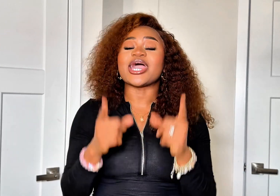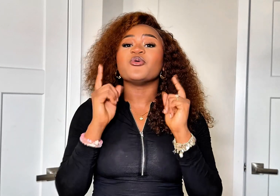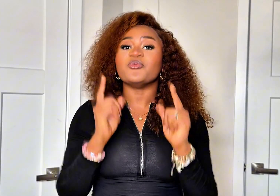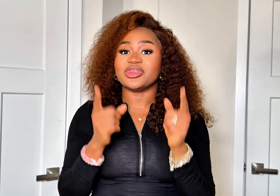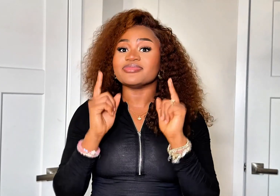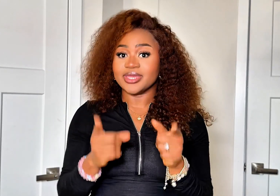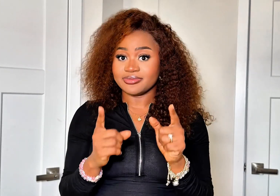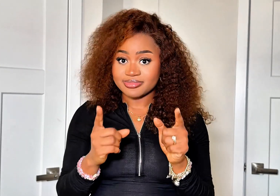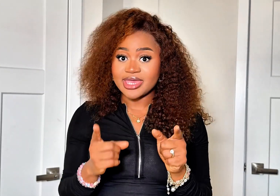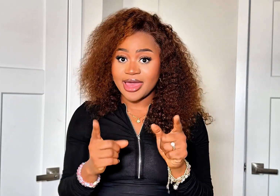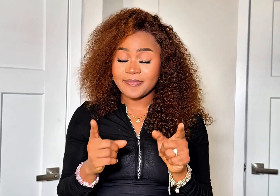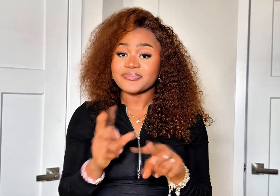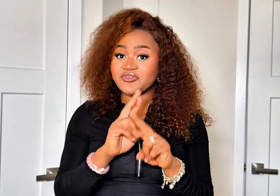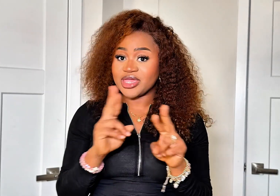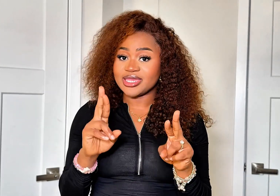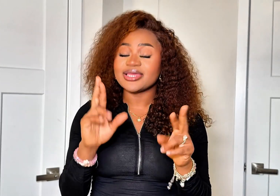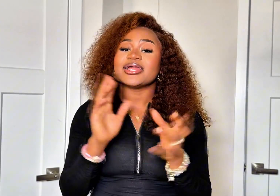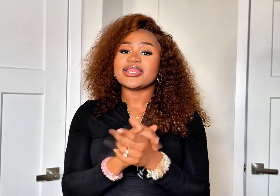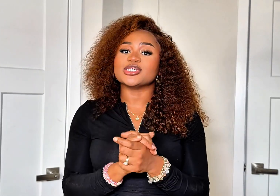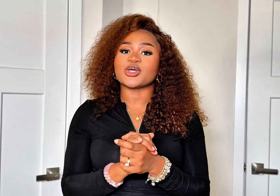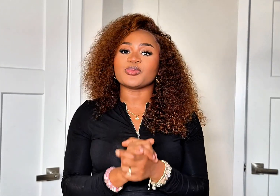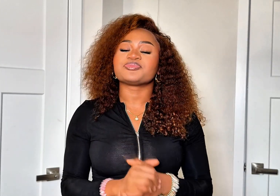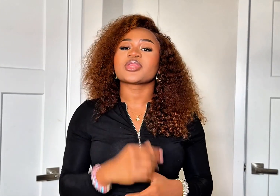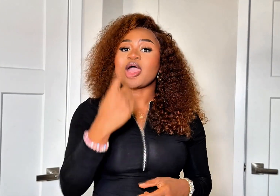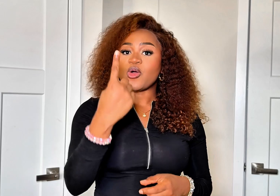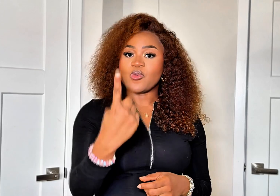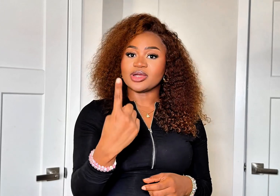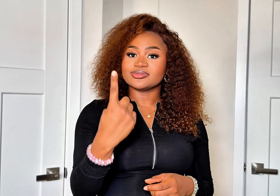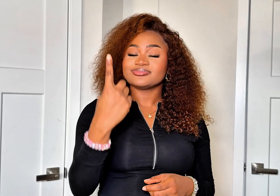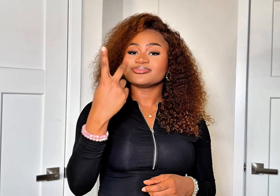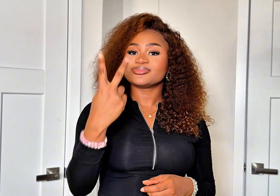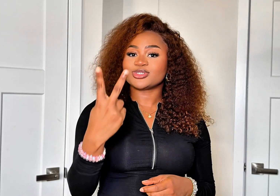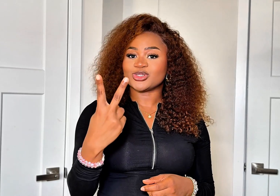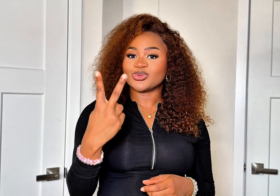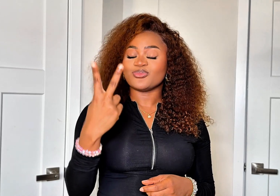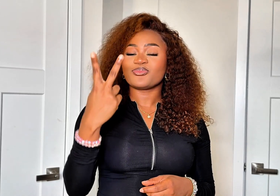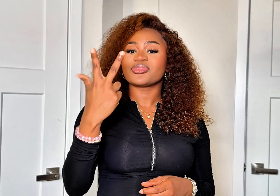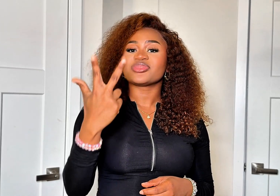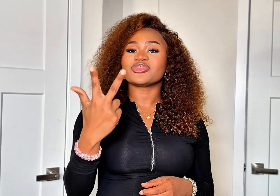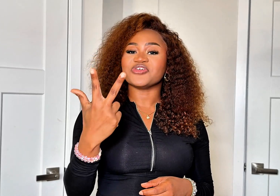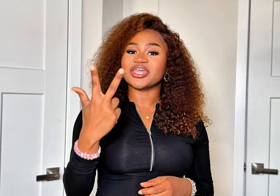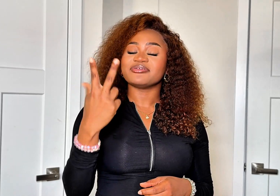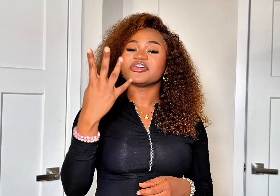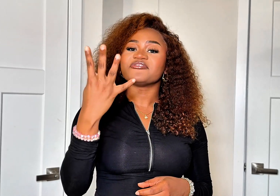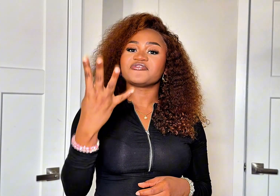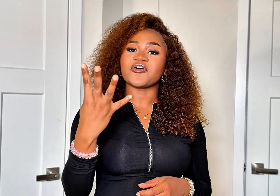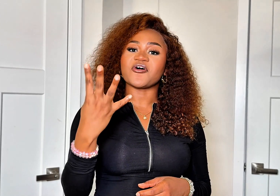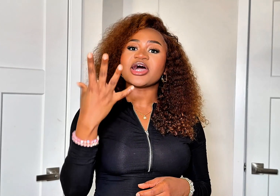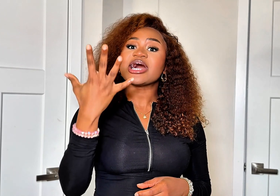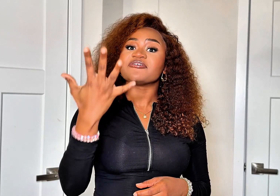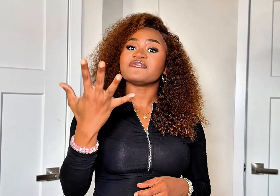Sign with me. Yeah? You ready? Let's go. 1, 2, 3, 4,